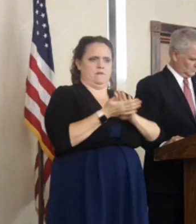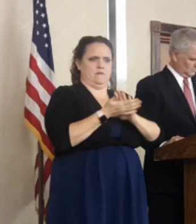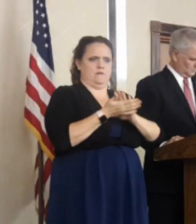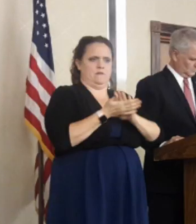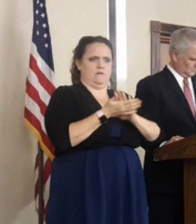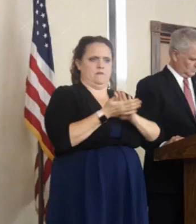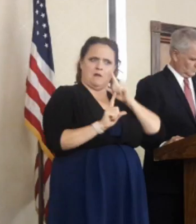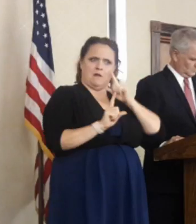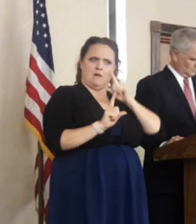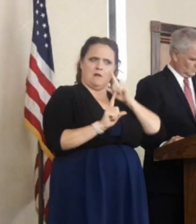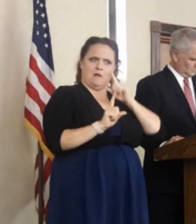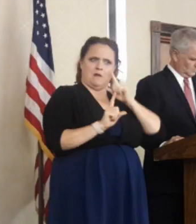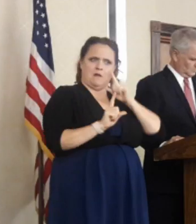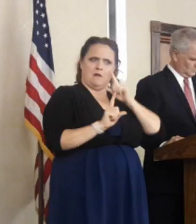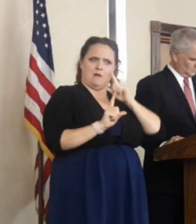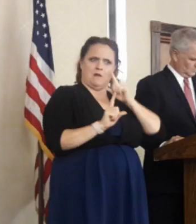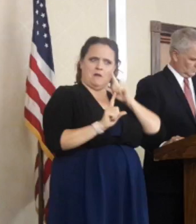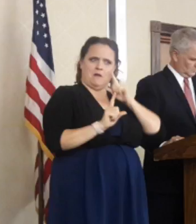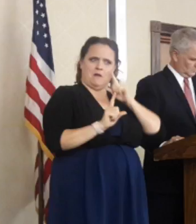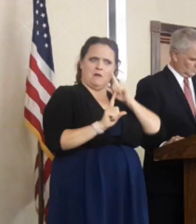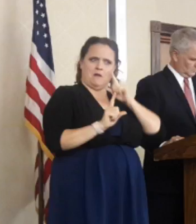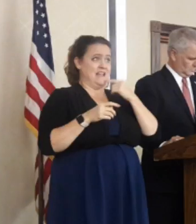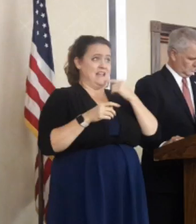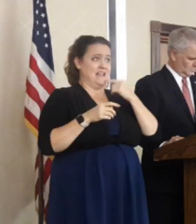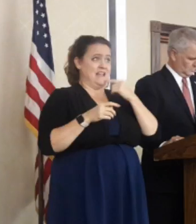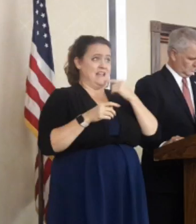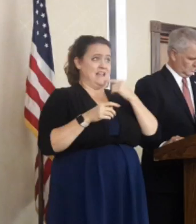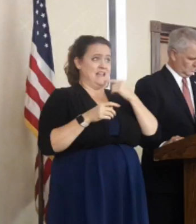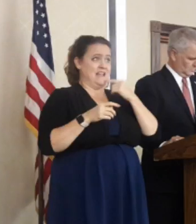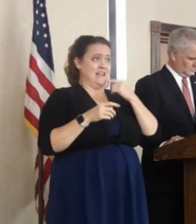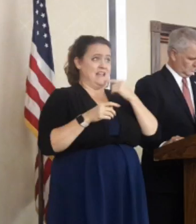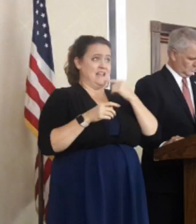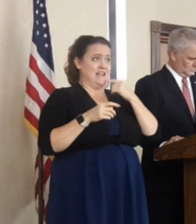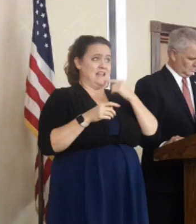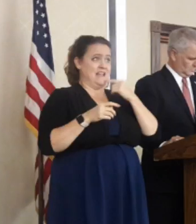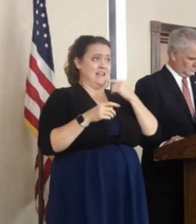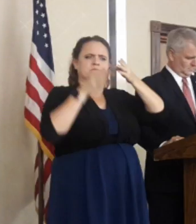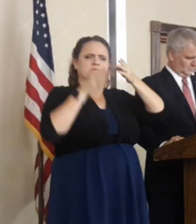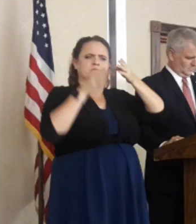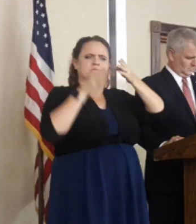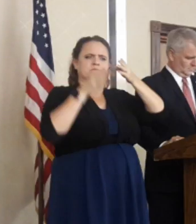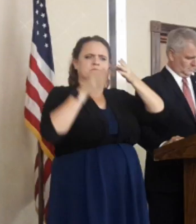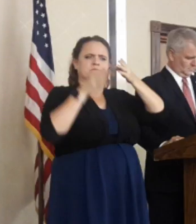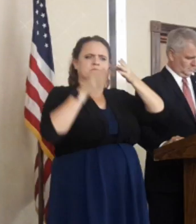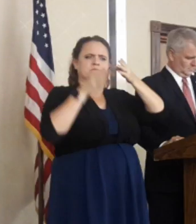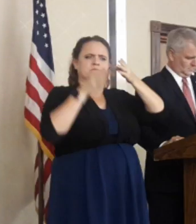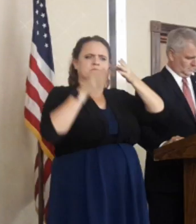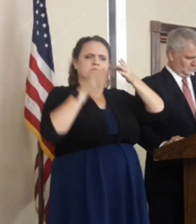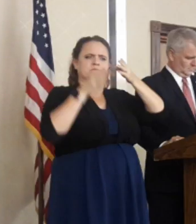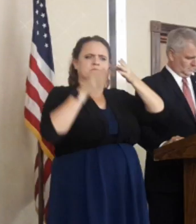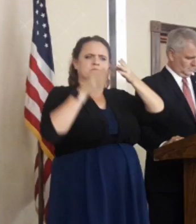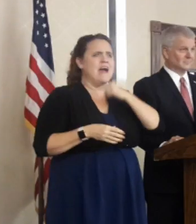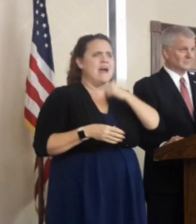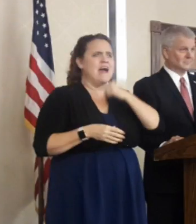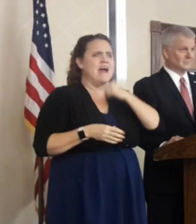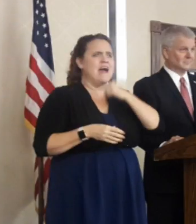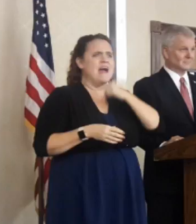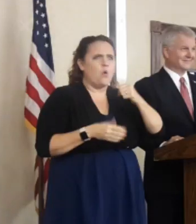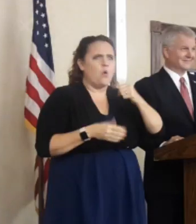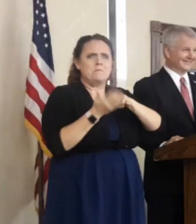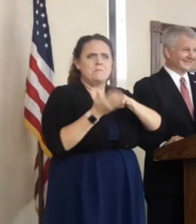vote for the best person for the job, and somehow that's synonymous as vote for the Democrat.